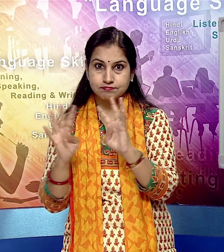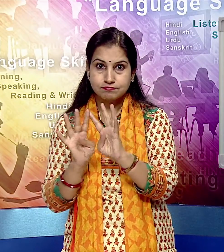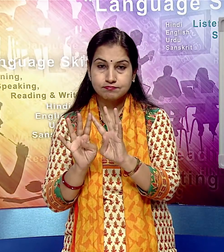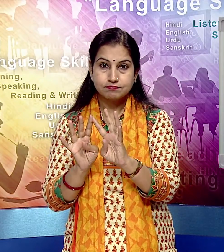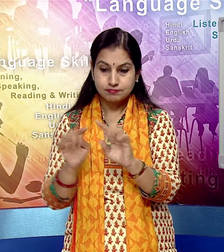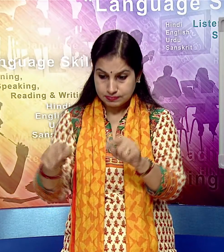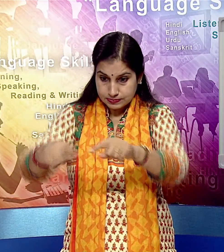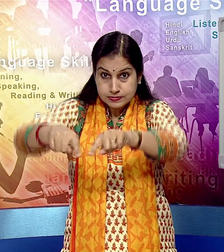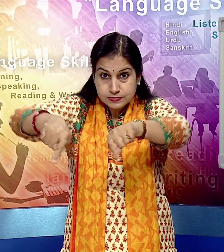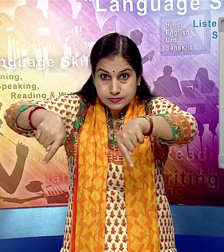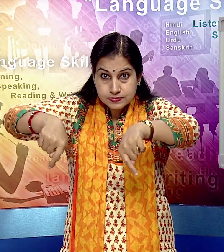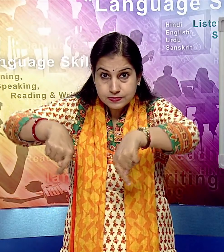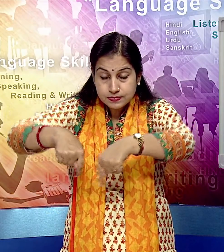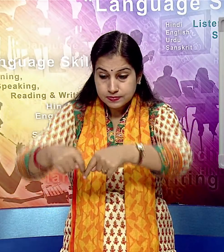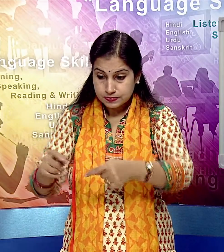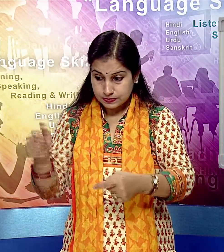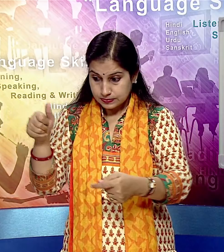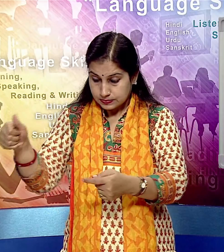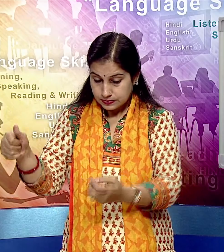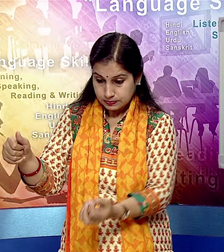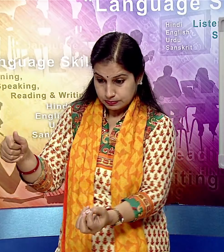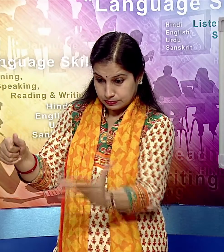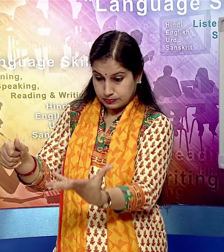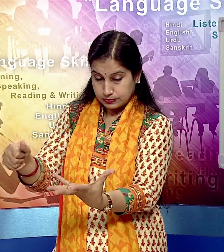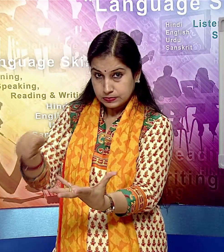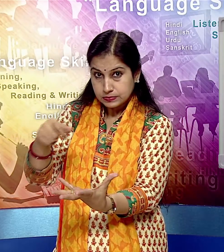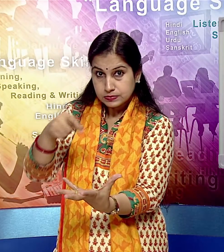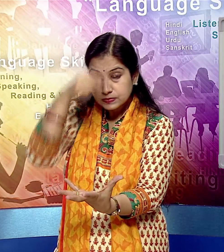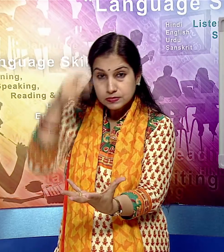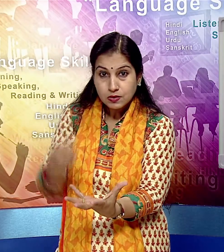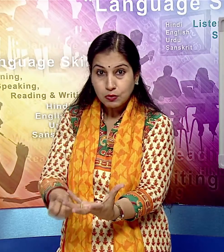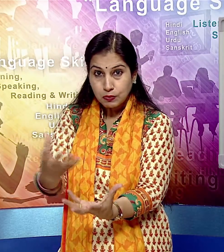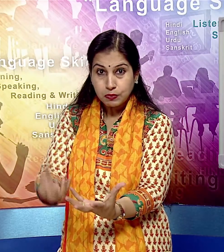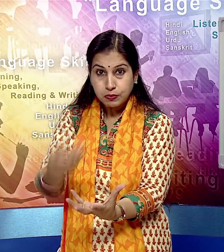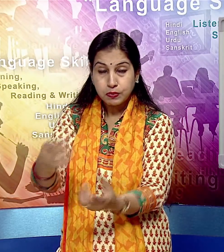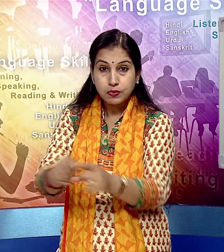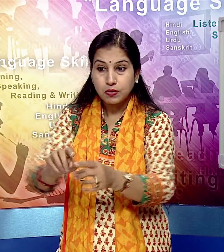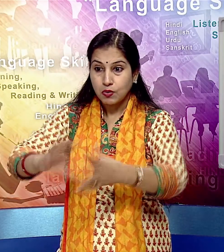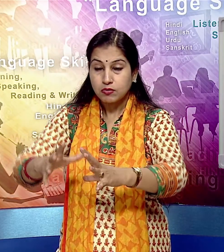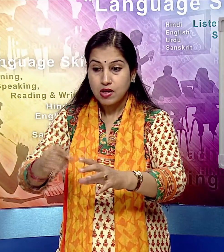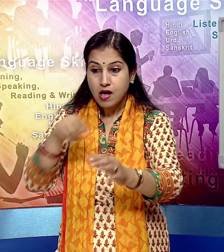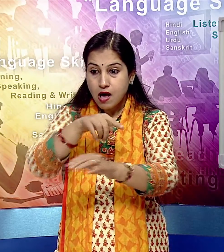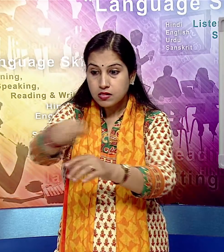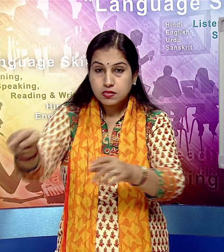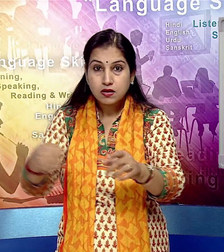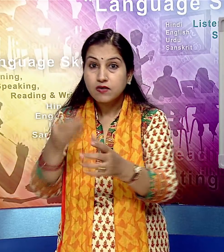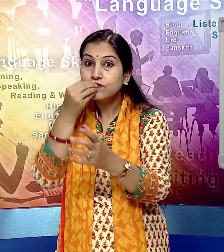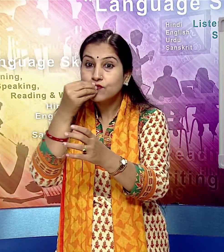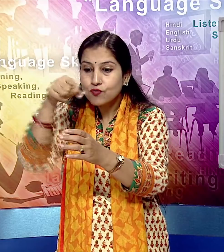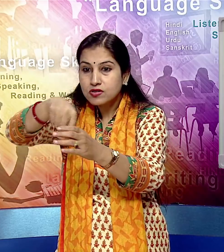radiating microwaves, which vibrates the water molecules in the food at a